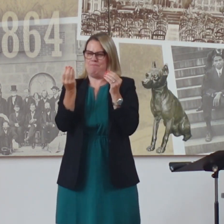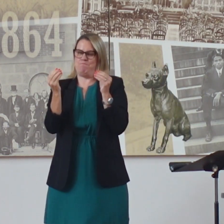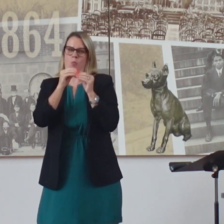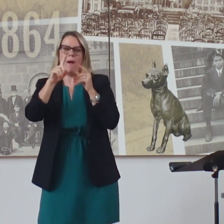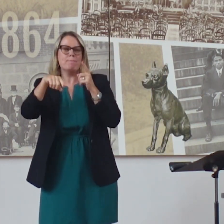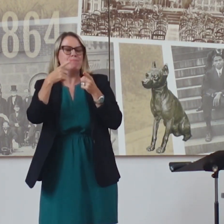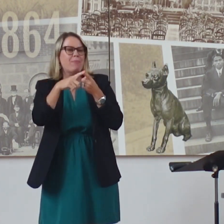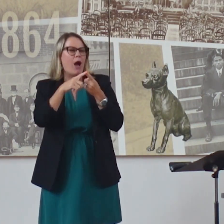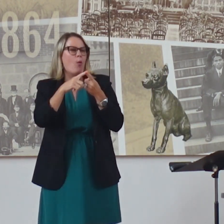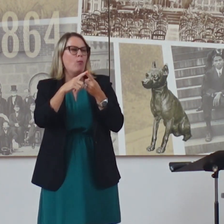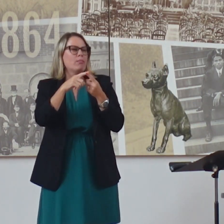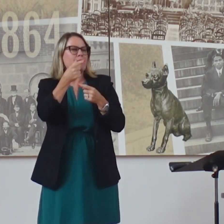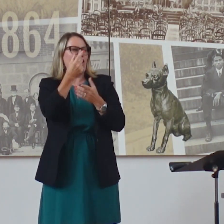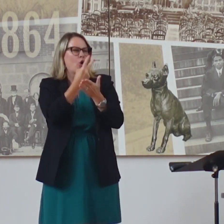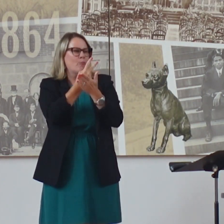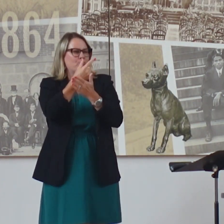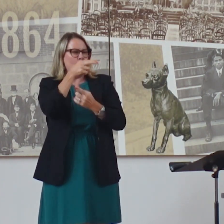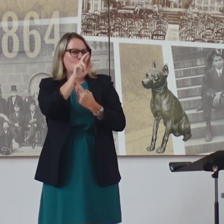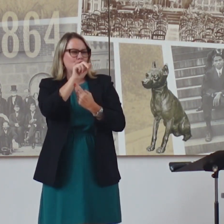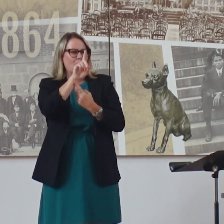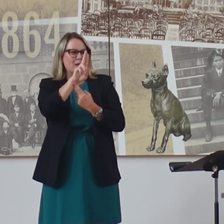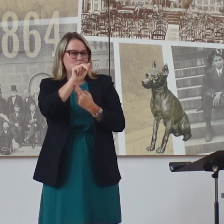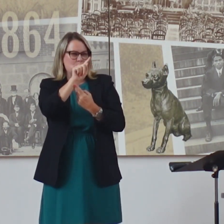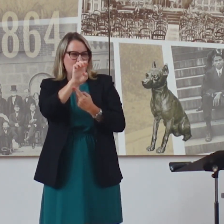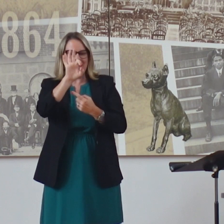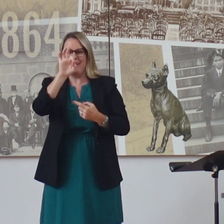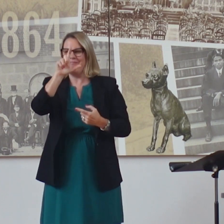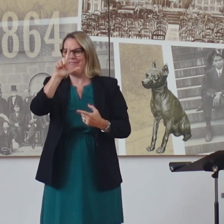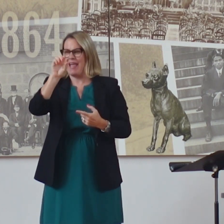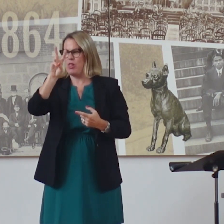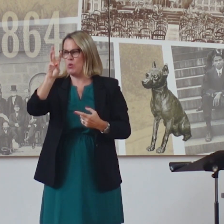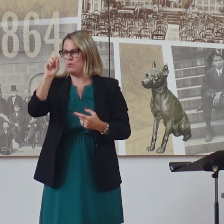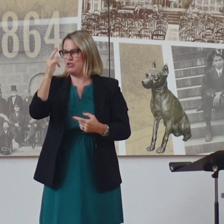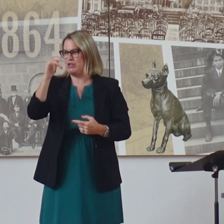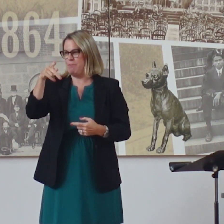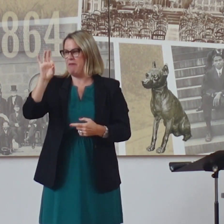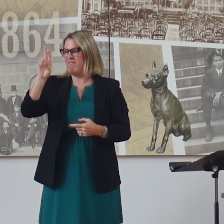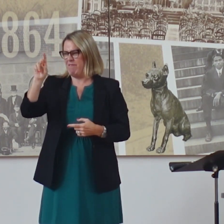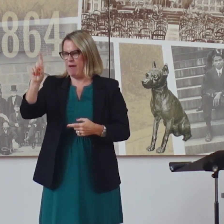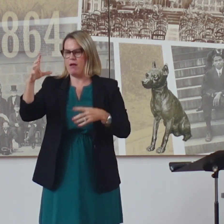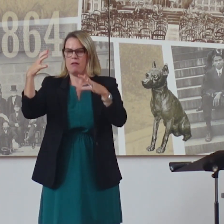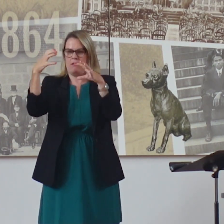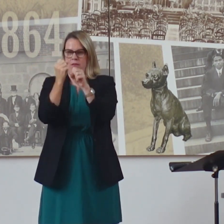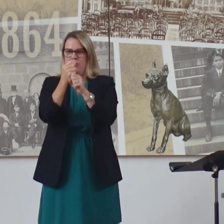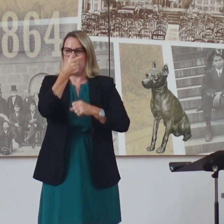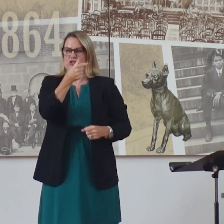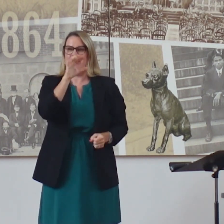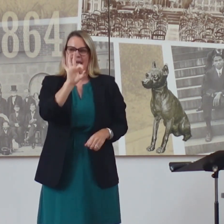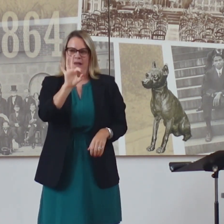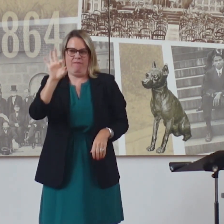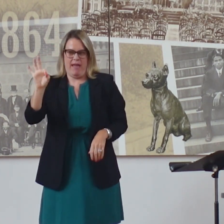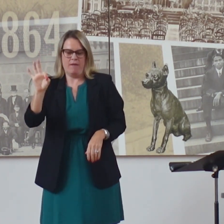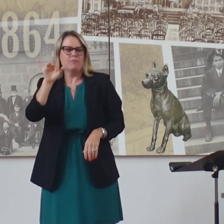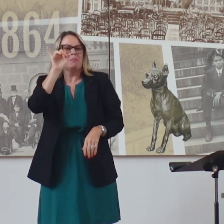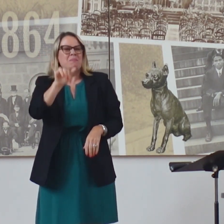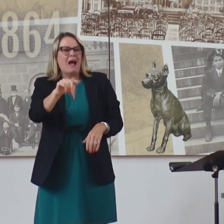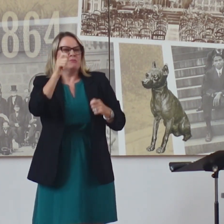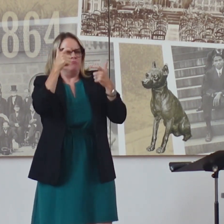I'd like to talk a little bit more about the Graduate Fellowship Fund, that I'm going to call